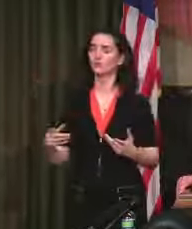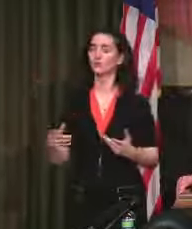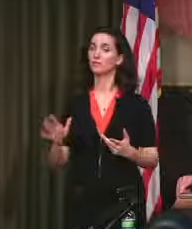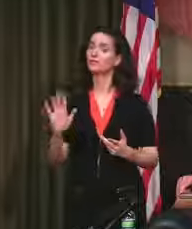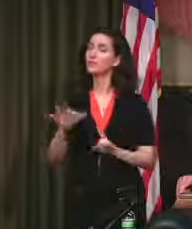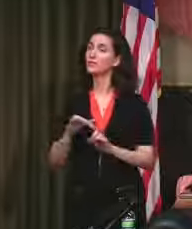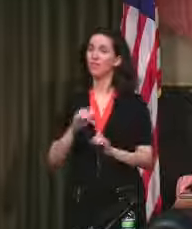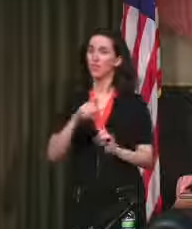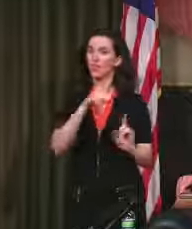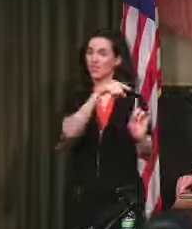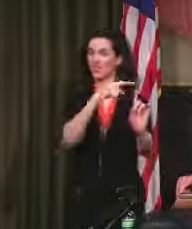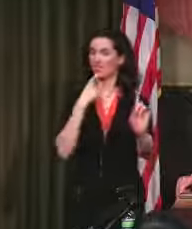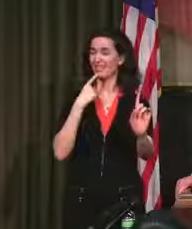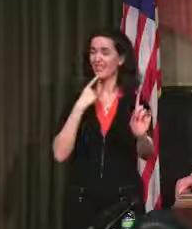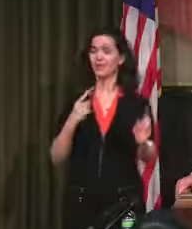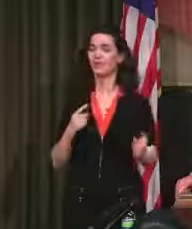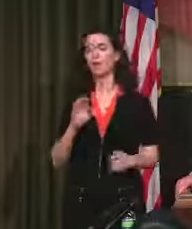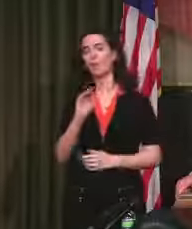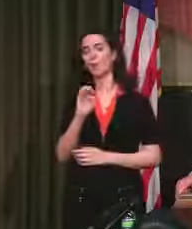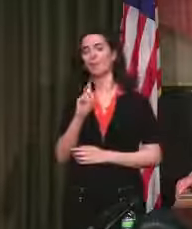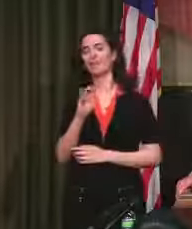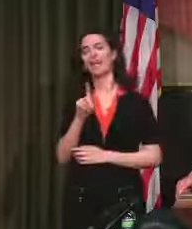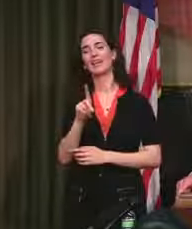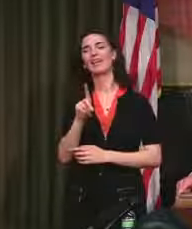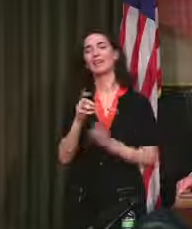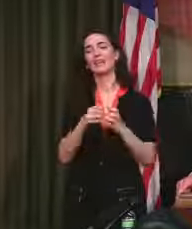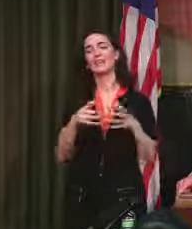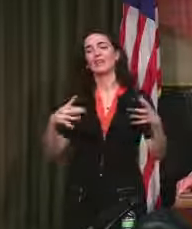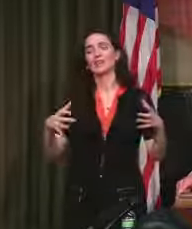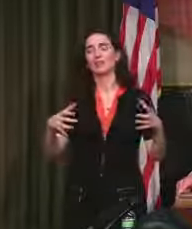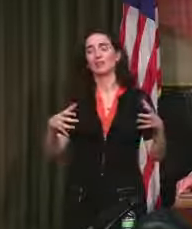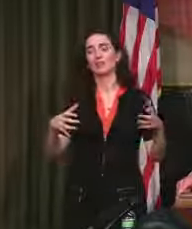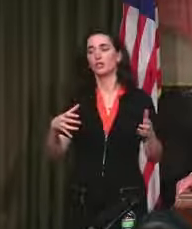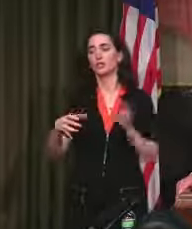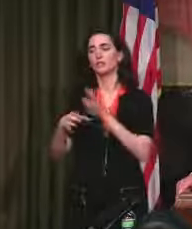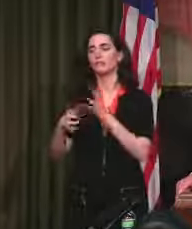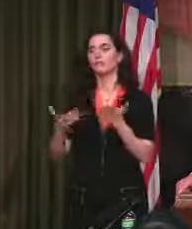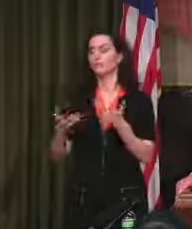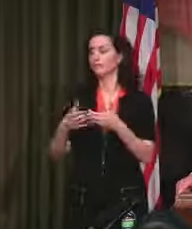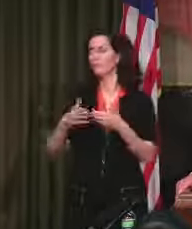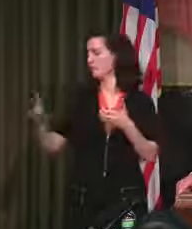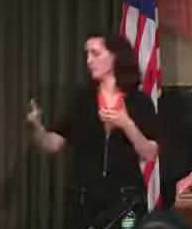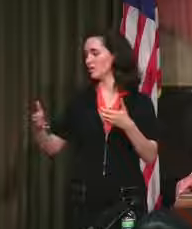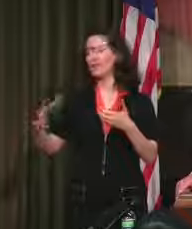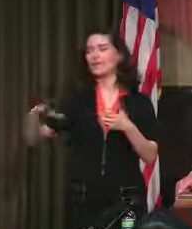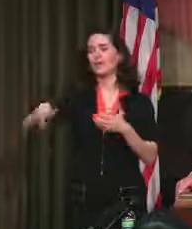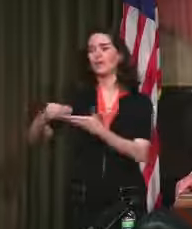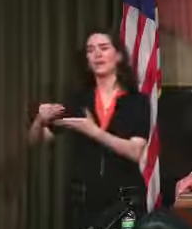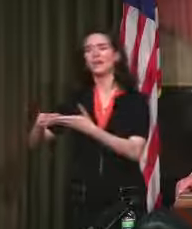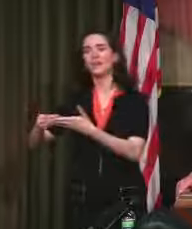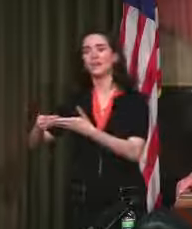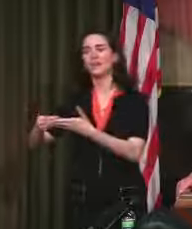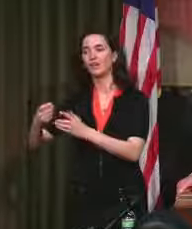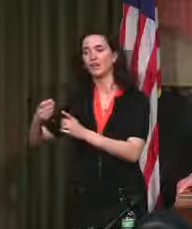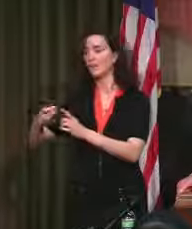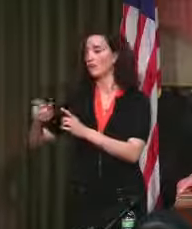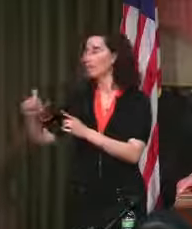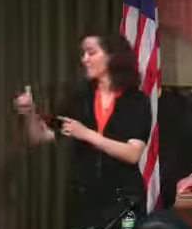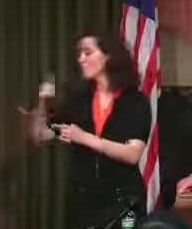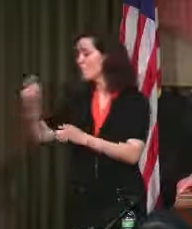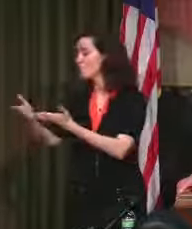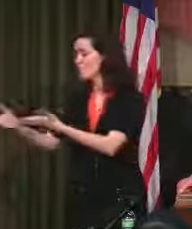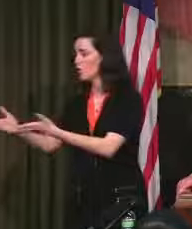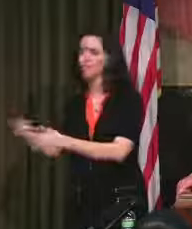particularly when she said that the Medicaid expansion is crowding out revenue that's needed for other services, she could not have been